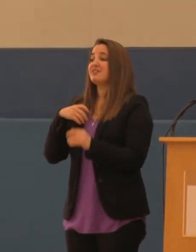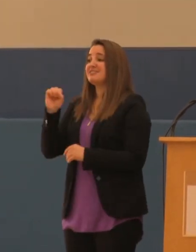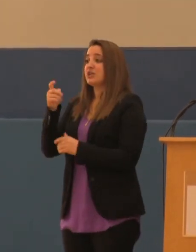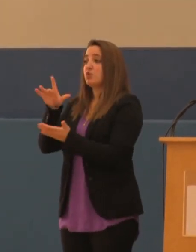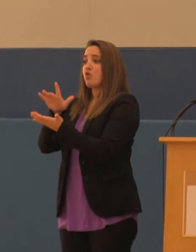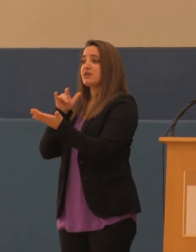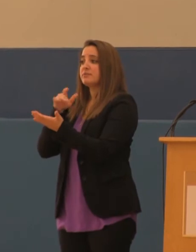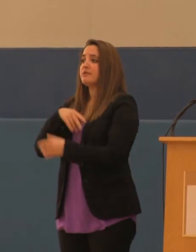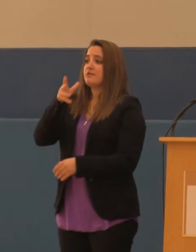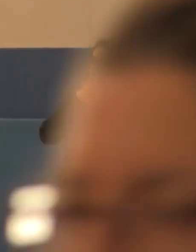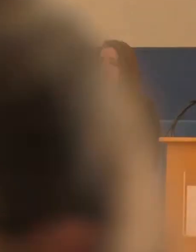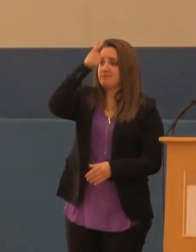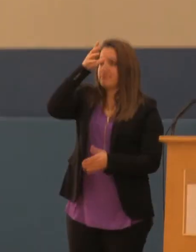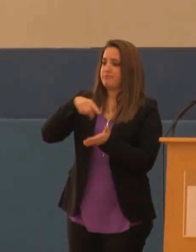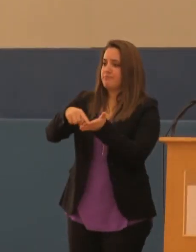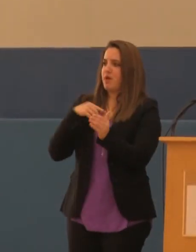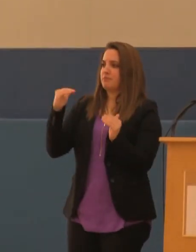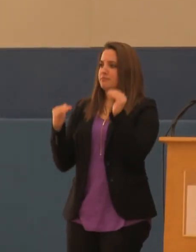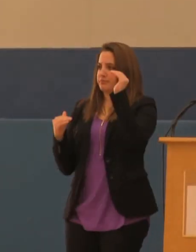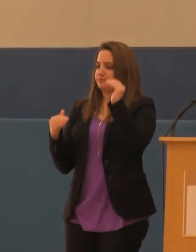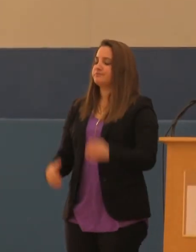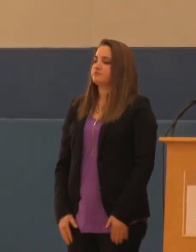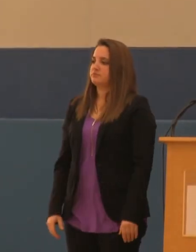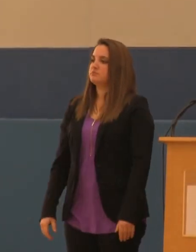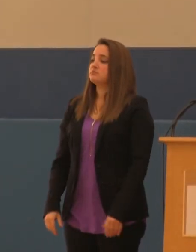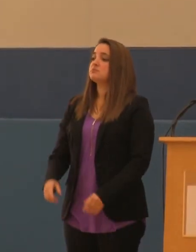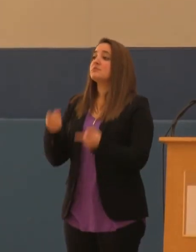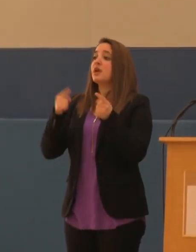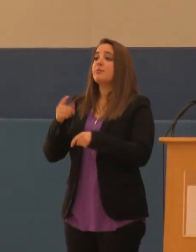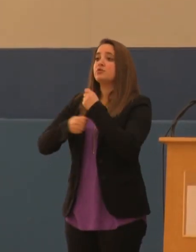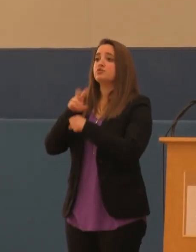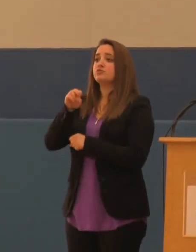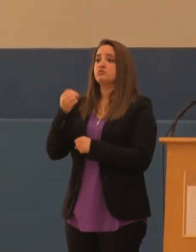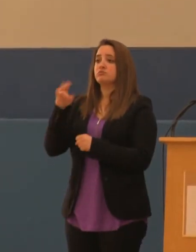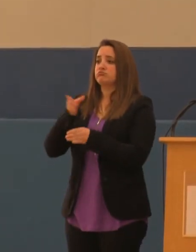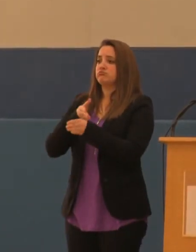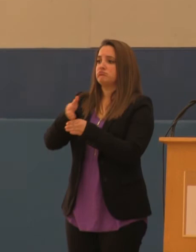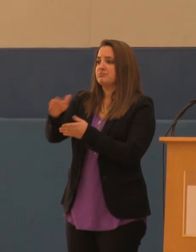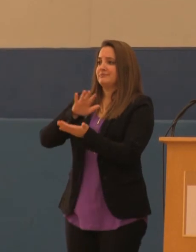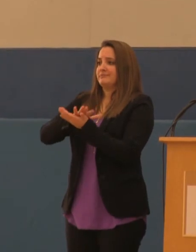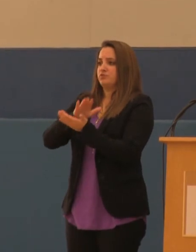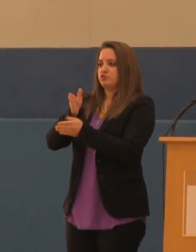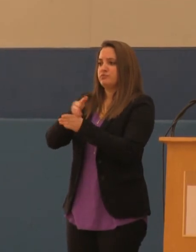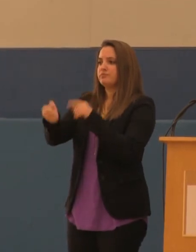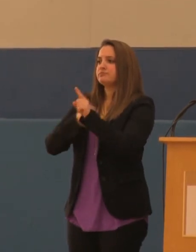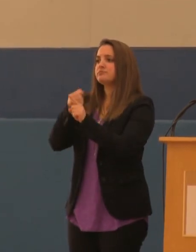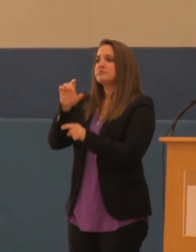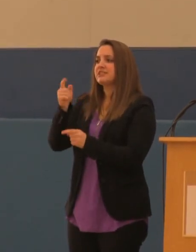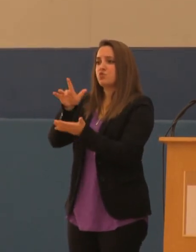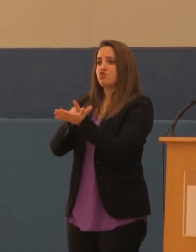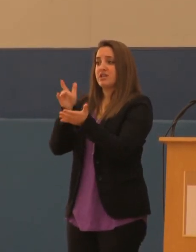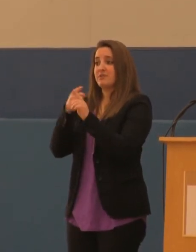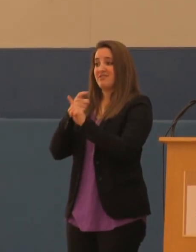gender wage gap. In a 2017 study entitled The Economic and Career Effects of Sexual Harassment on Working